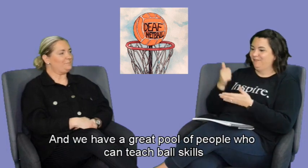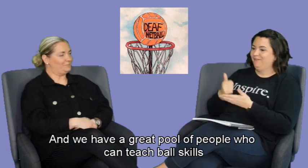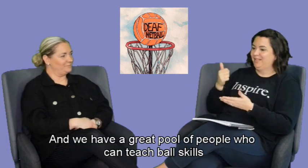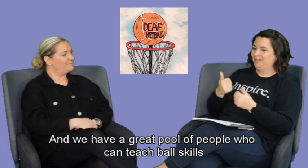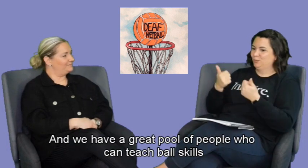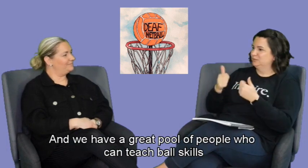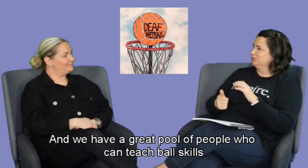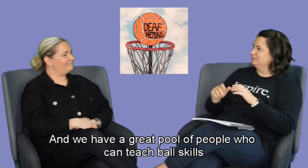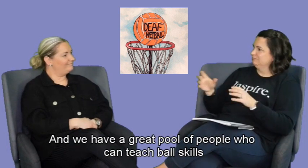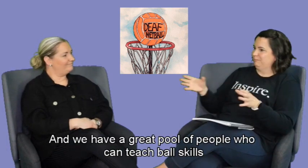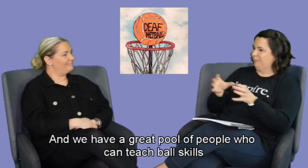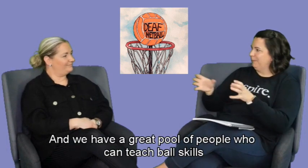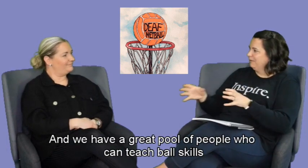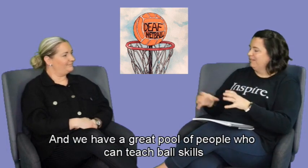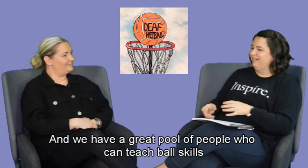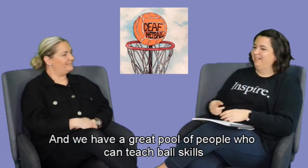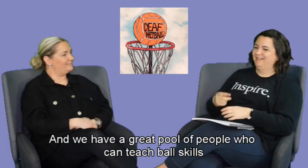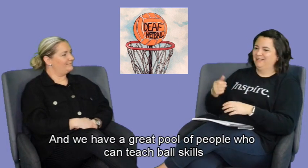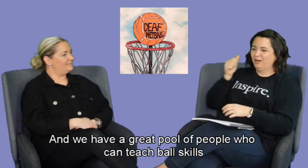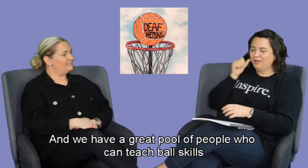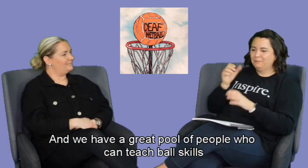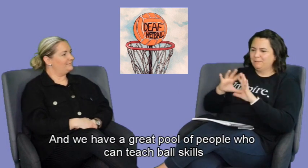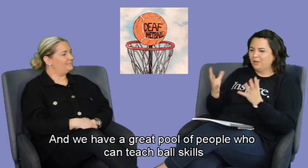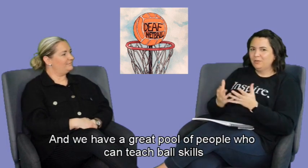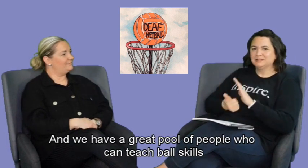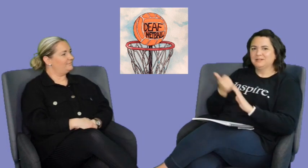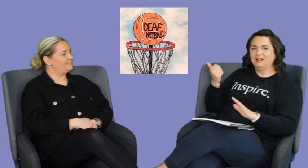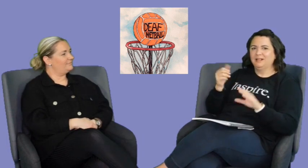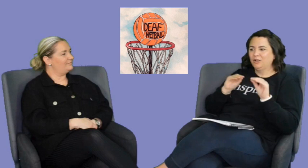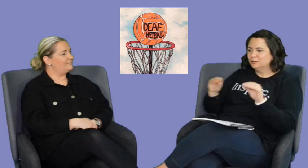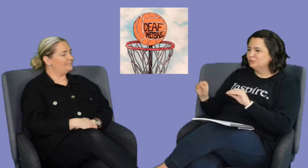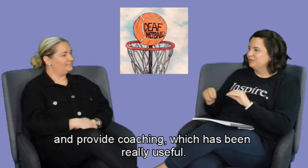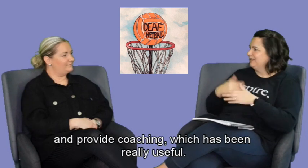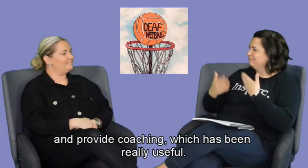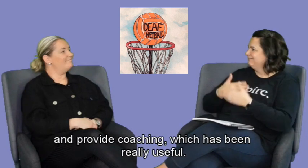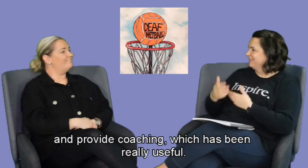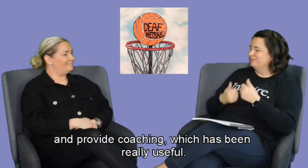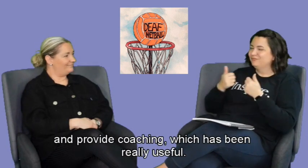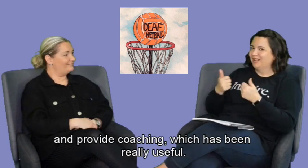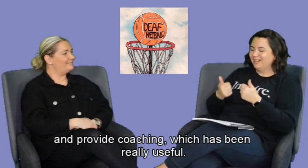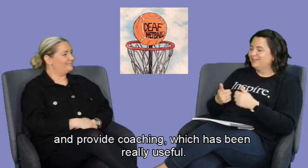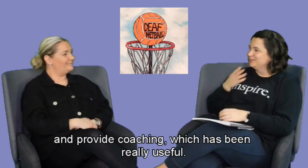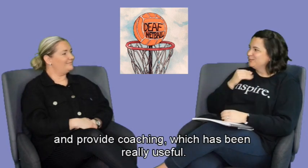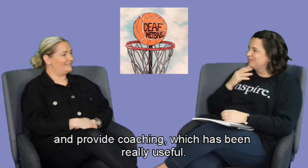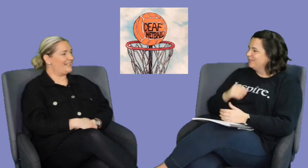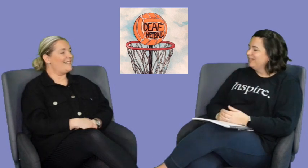we have a great pool of people who can teach ball skills and provide coaching, which has been really useful.